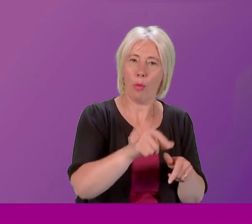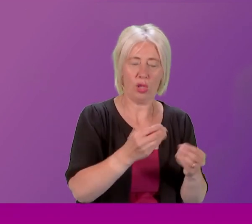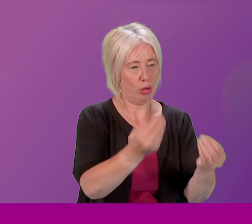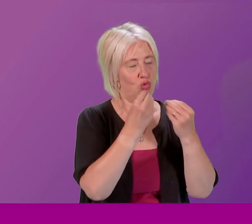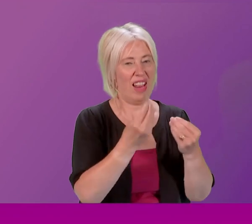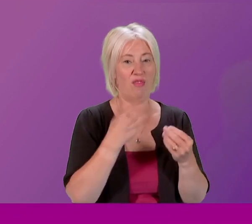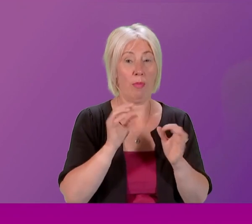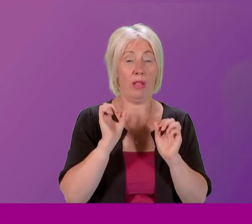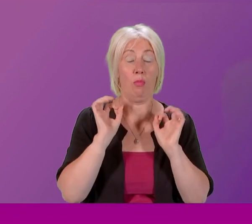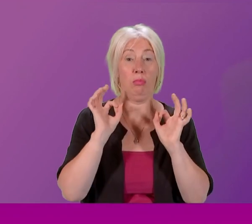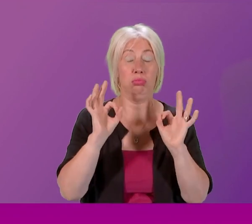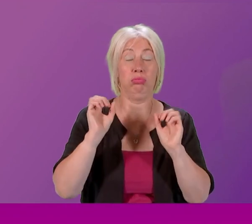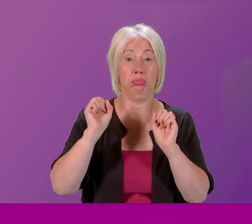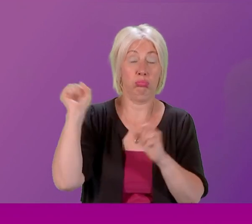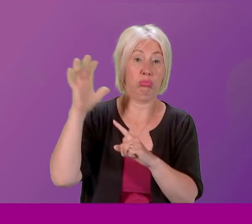clear, which is